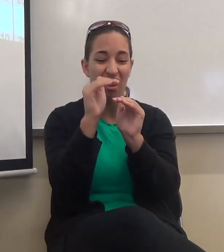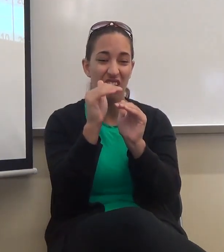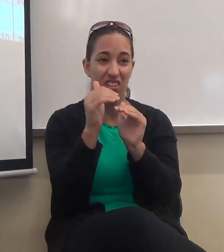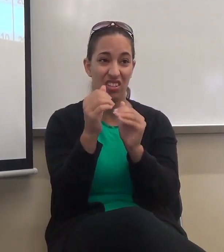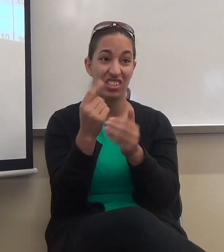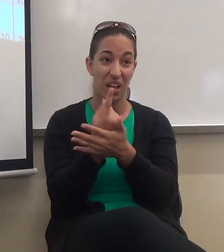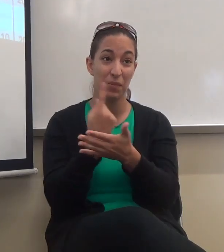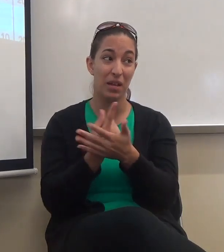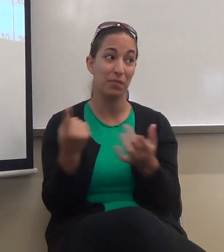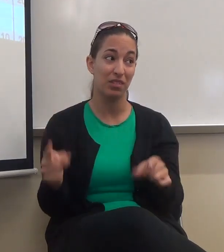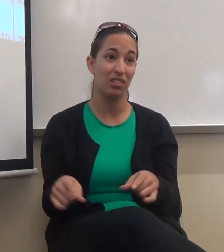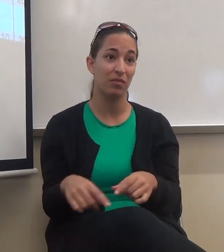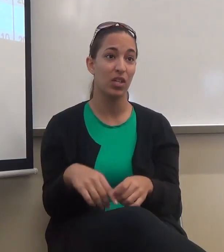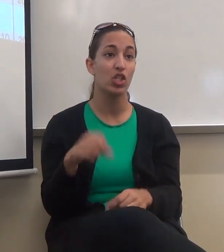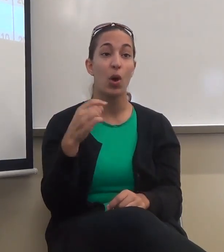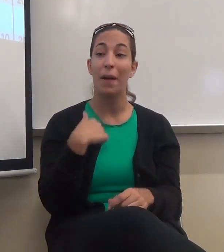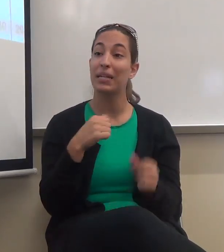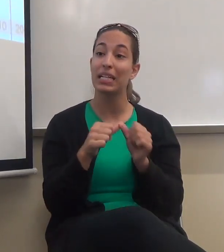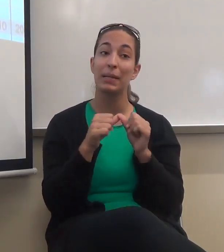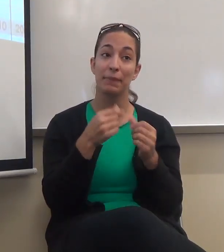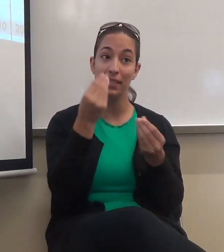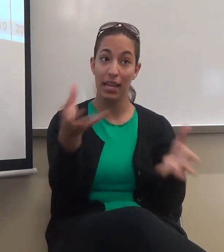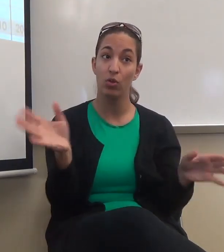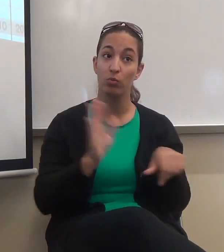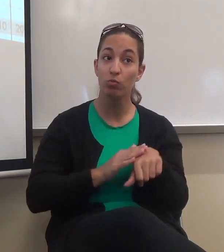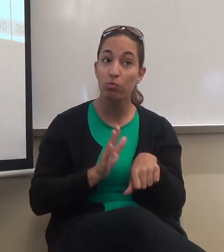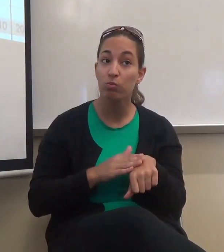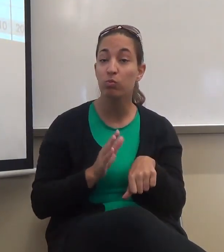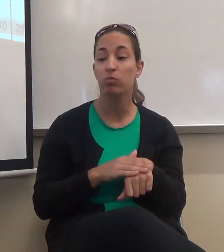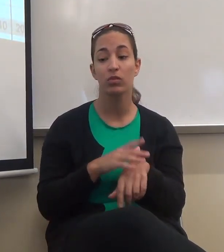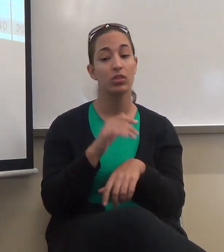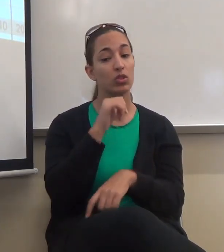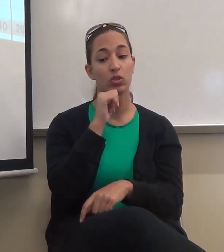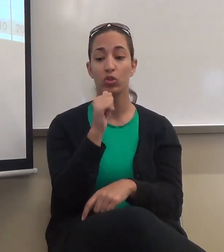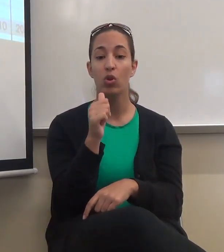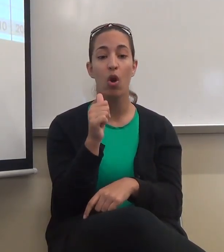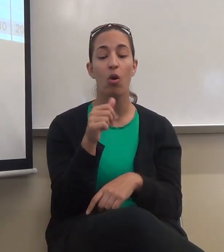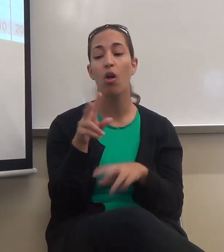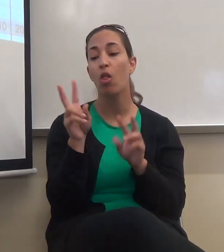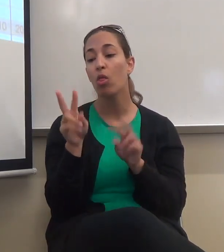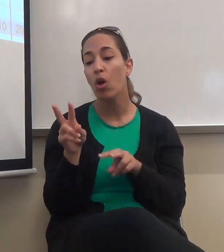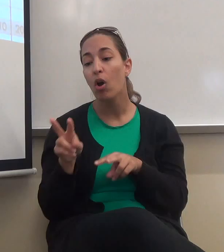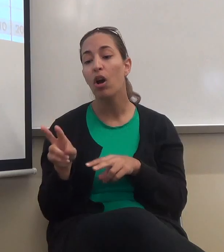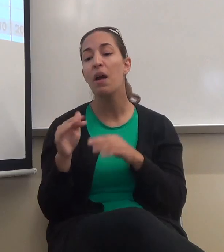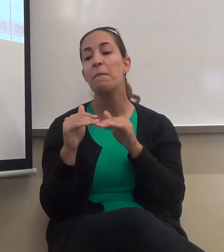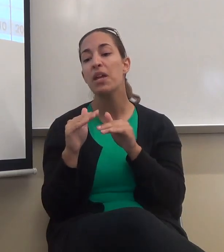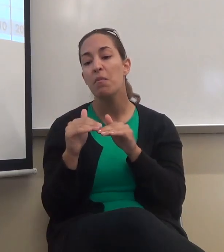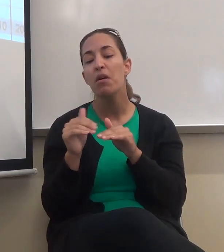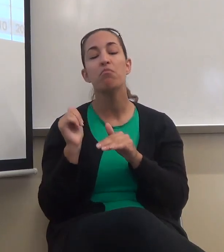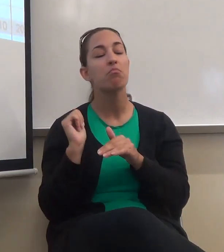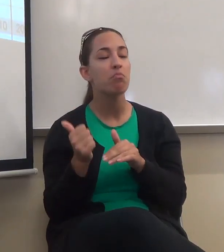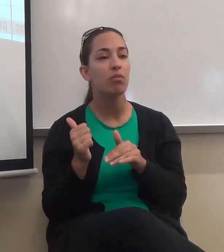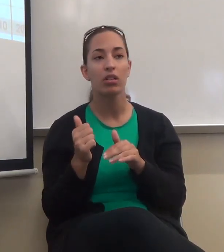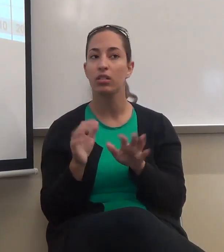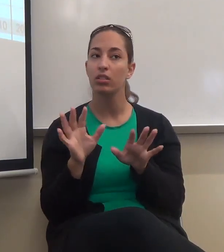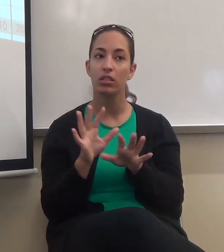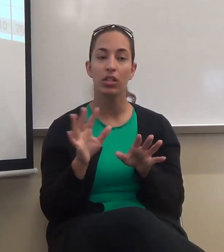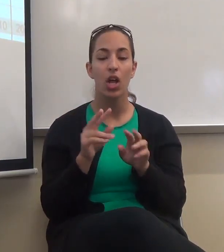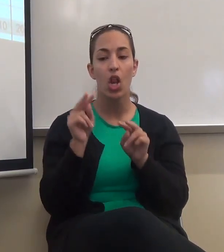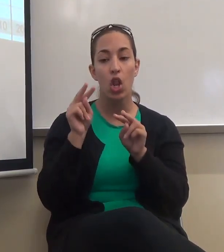points on saying, here. yeah, I got like I low keep points. saying to people, don't look at the minimum, look at the maximum.